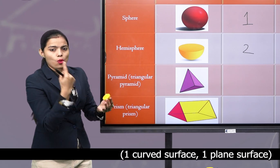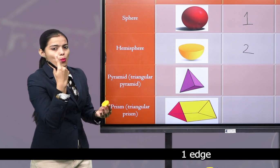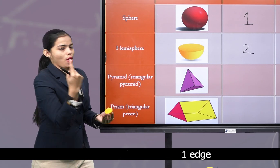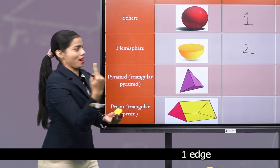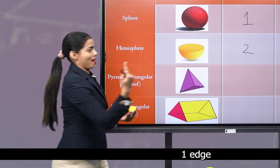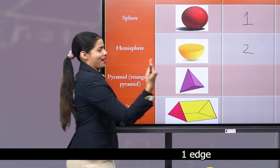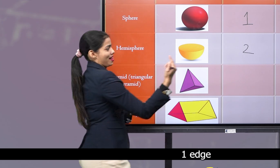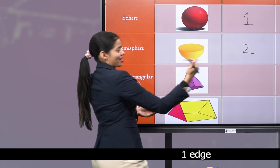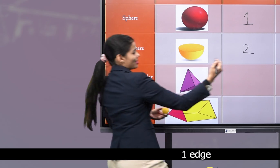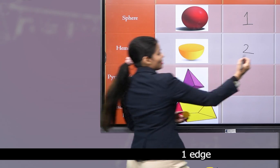1 edge